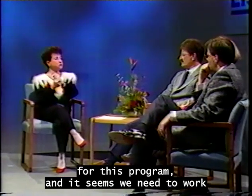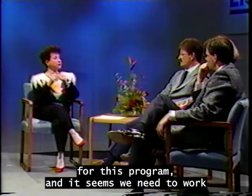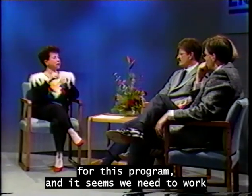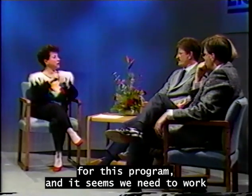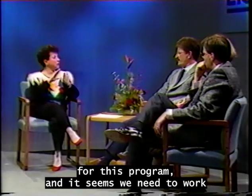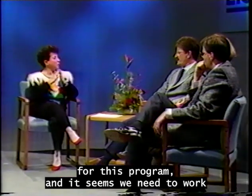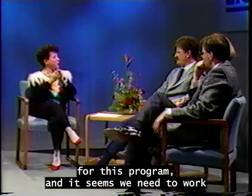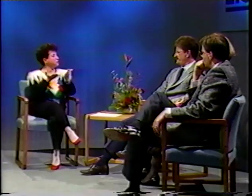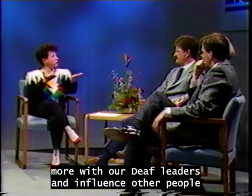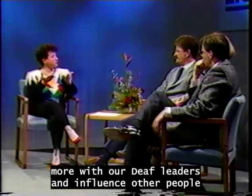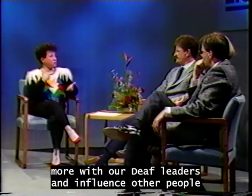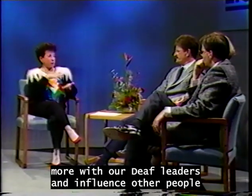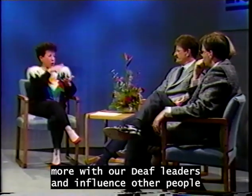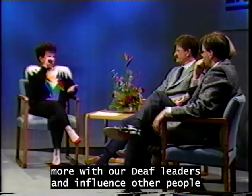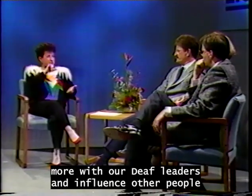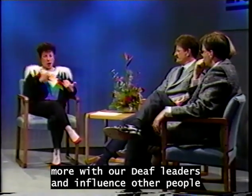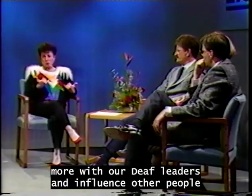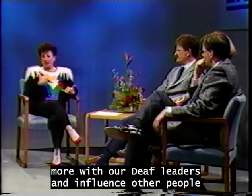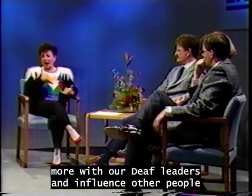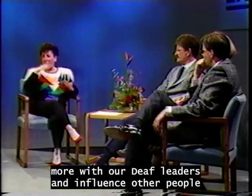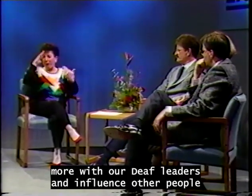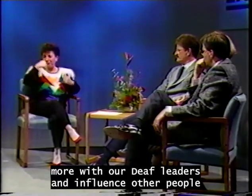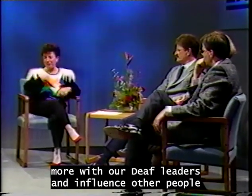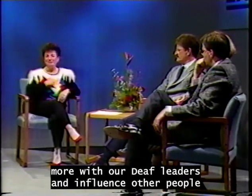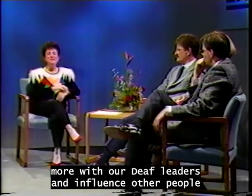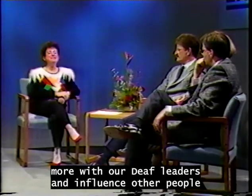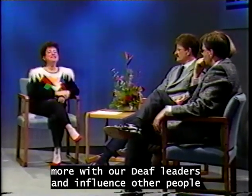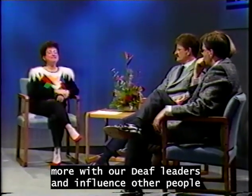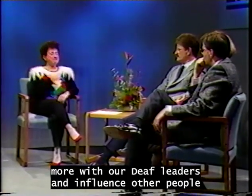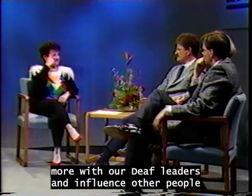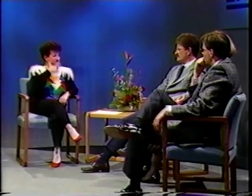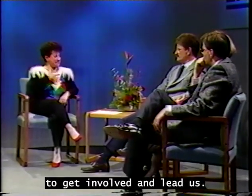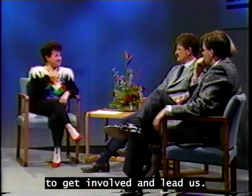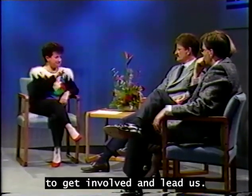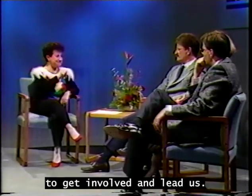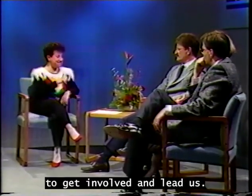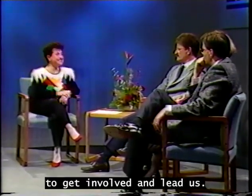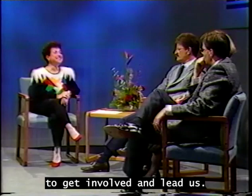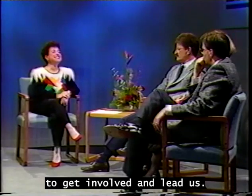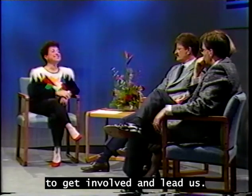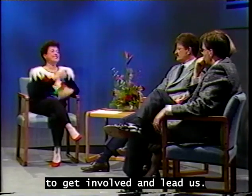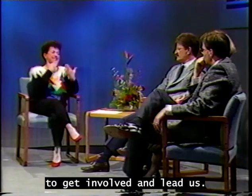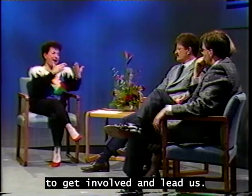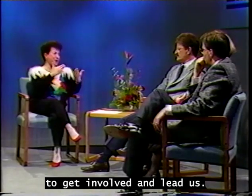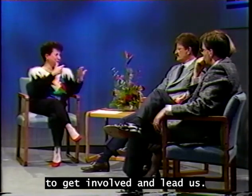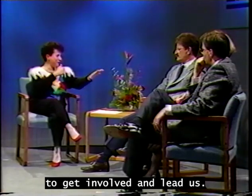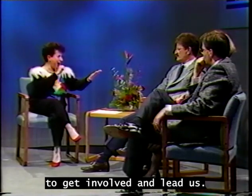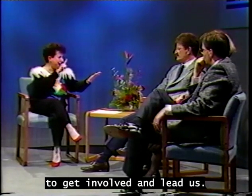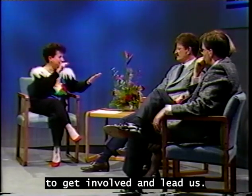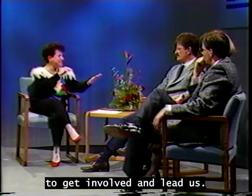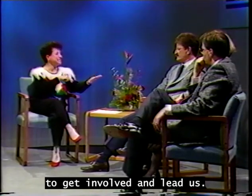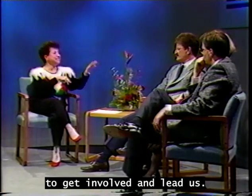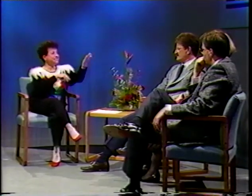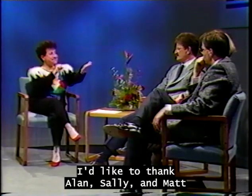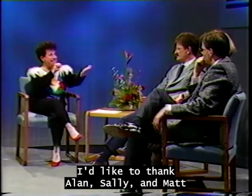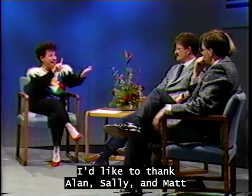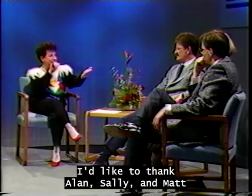to work more with our deaf leaders and influence other people to get involved and lead us. I'd like to